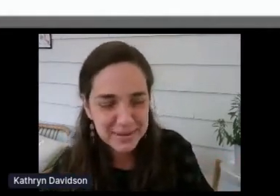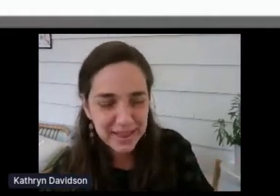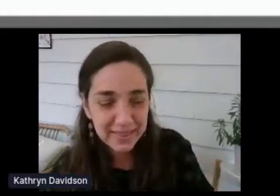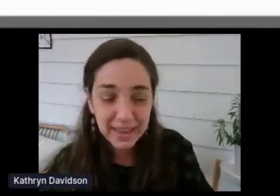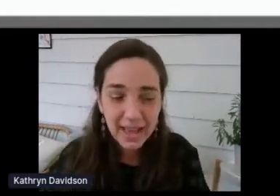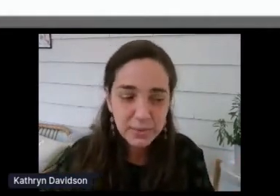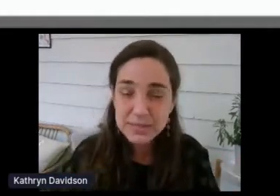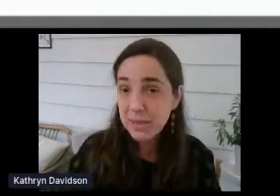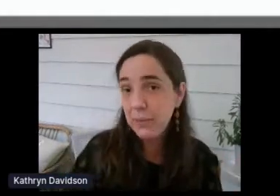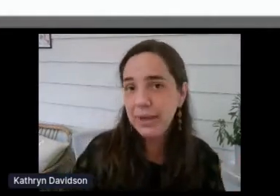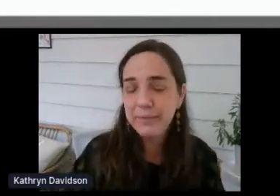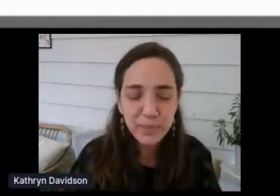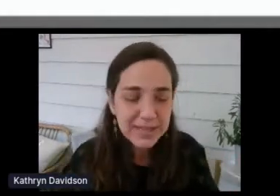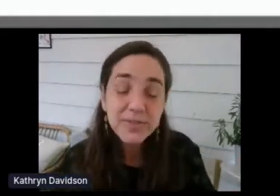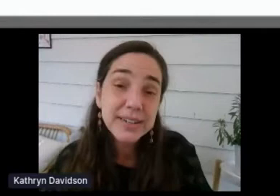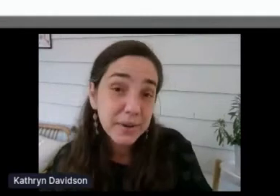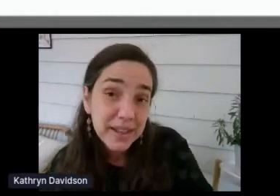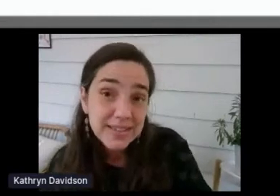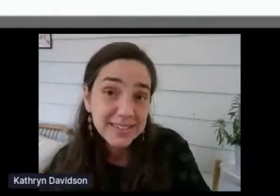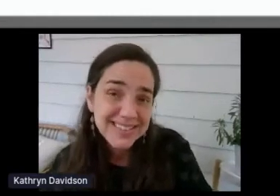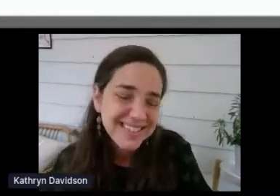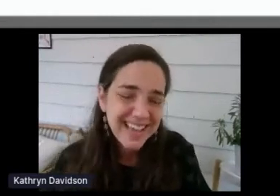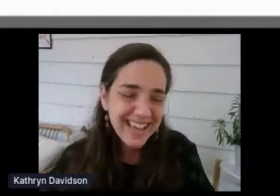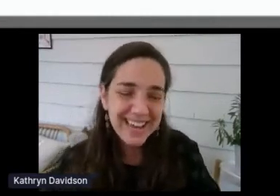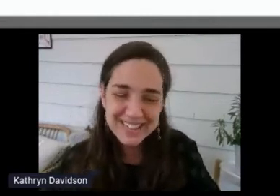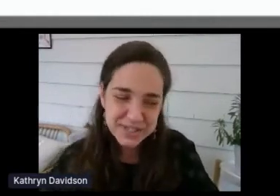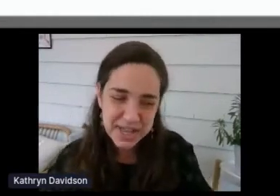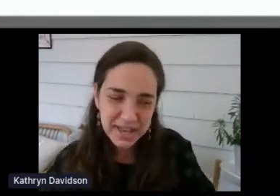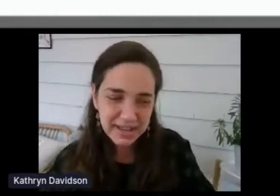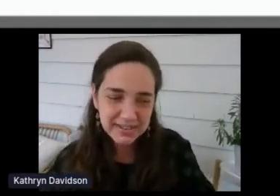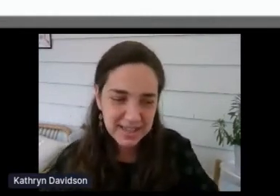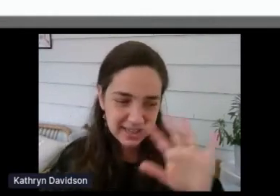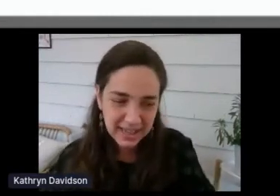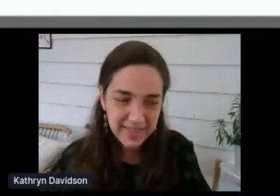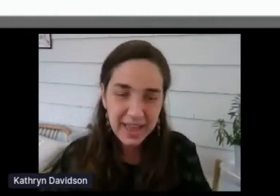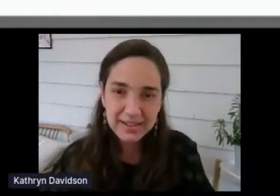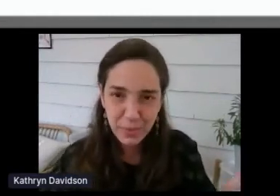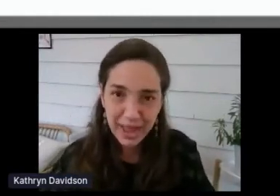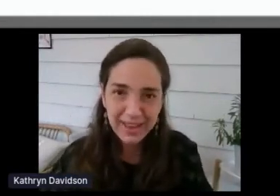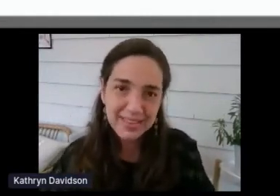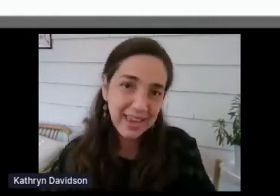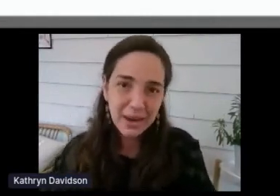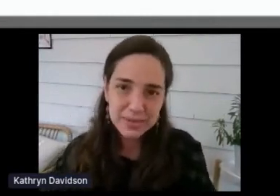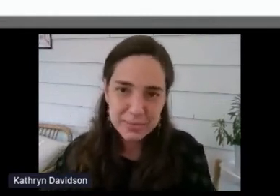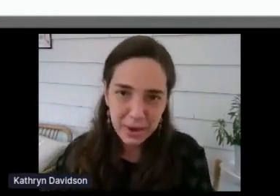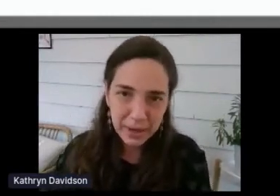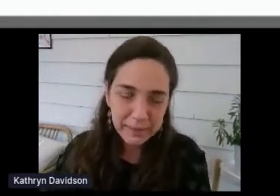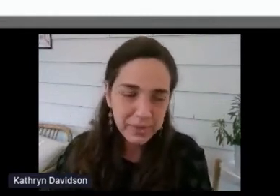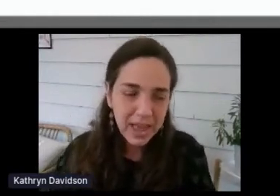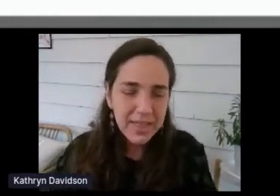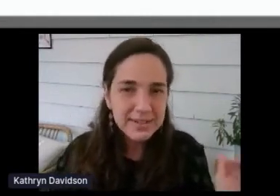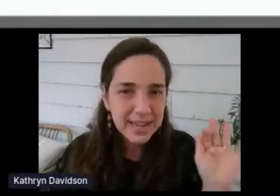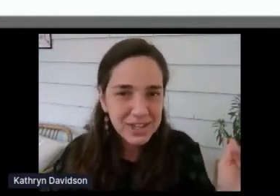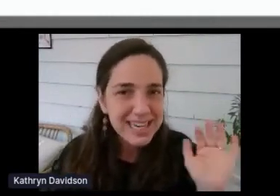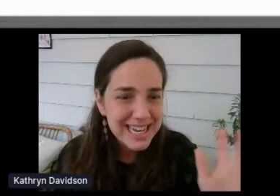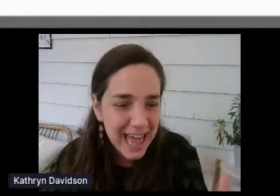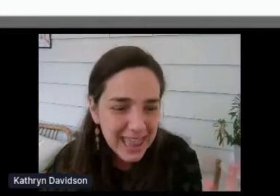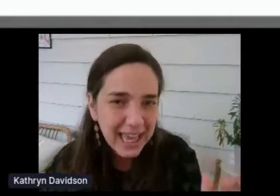first is something like the cat was meowing, right? So if I tell you that sentence and I just say it like in that way, the cat was meowing,